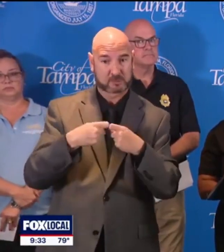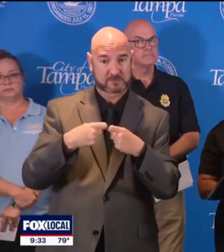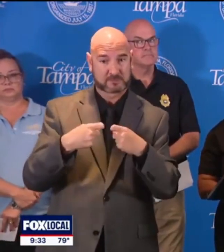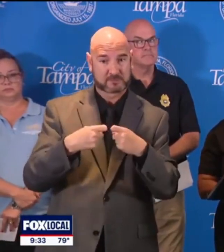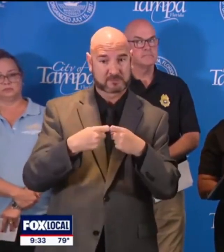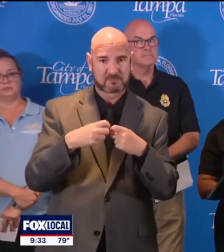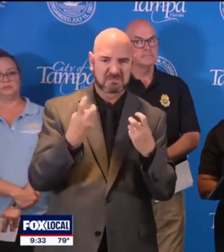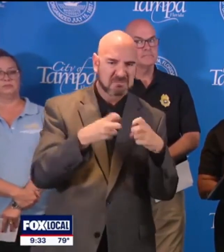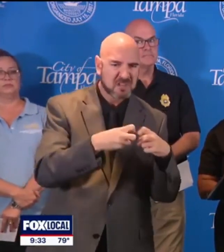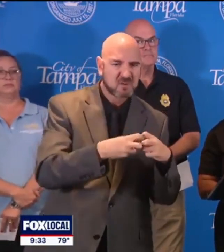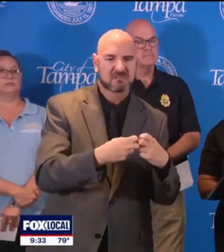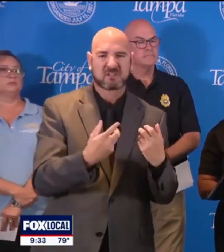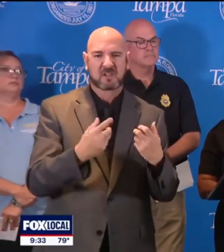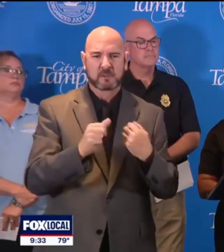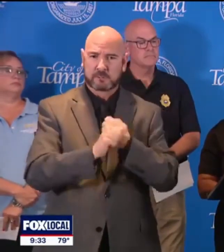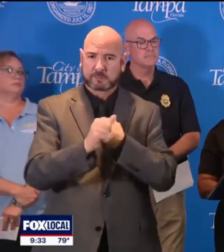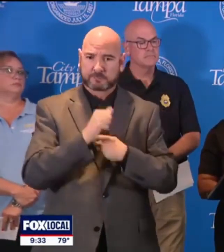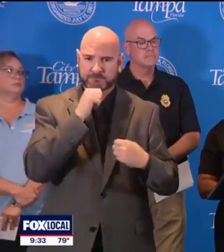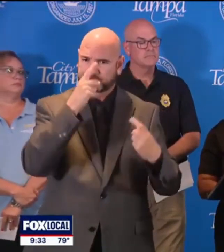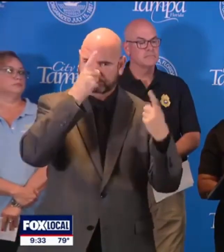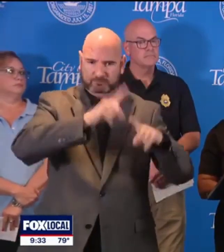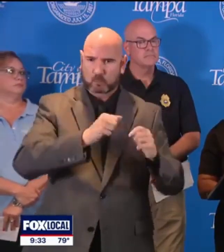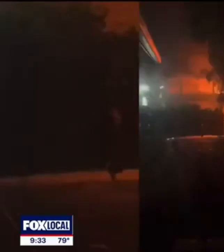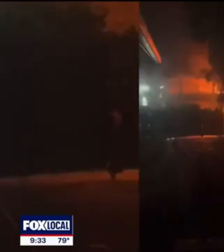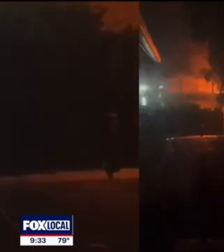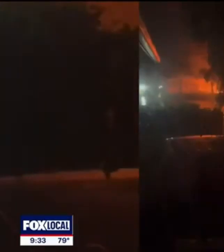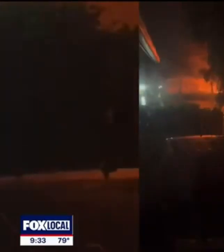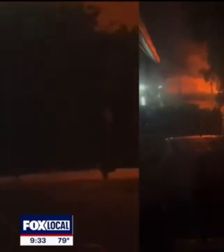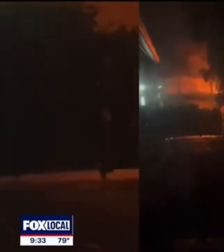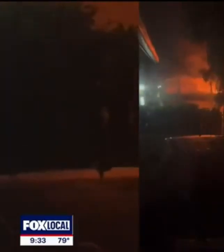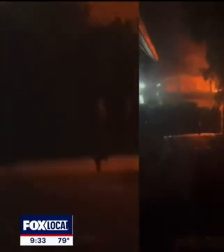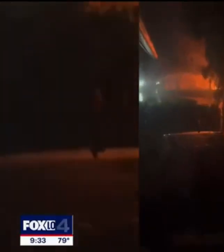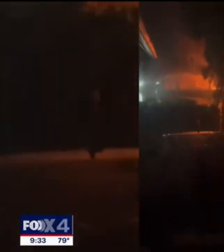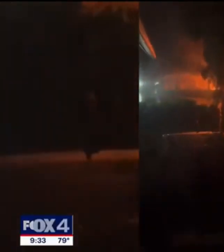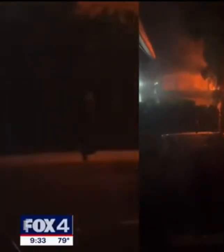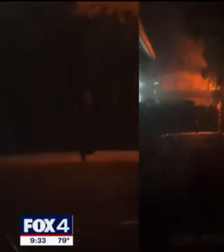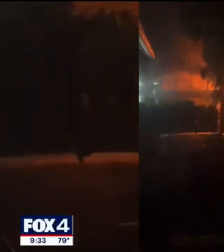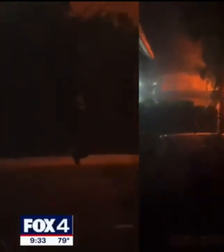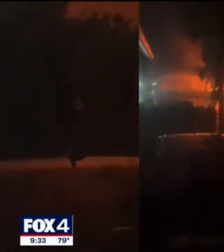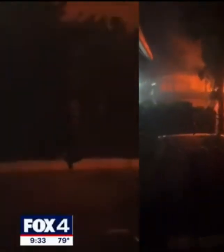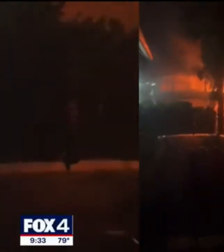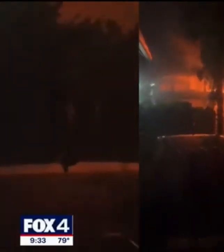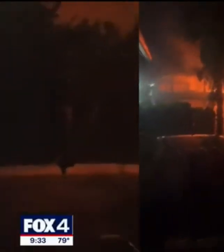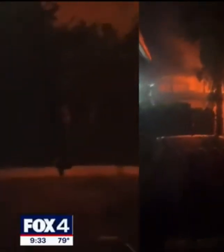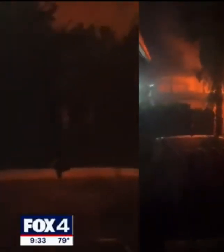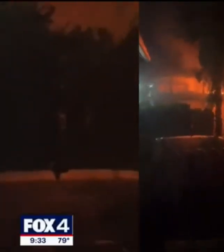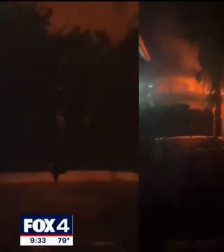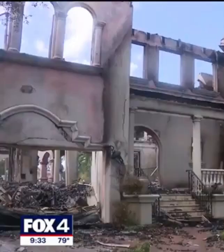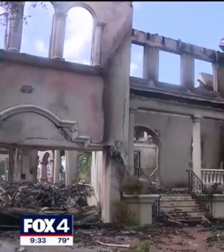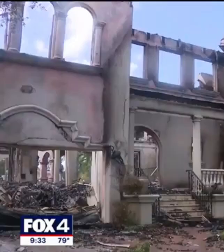electrical vehicles that have been submerged in salt water, please, please do not try to power that on. Haley Hines, Fox News.